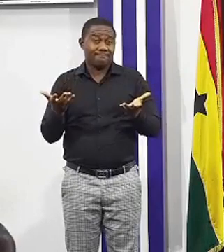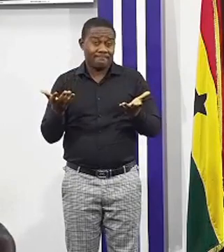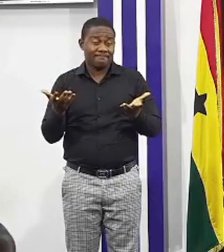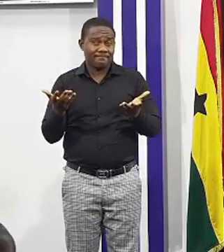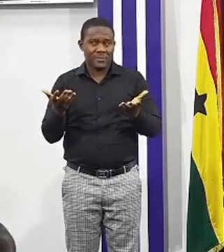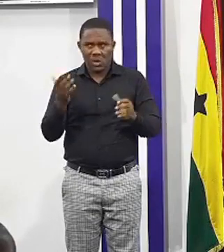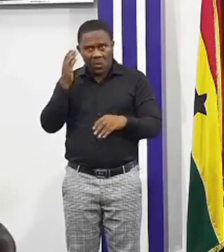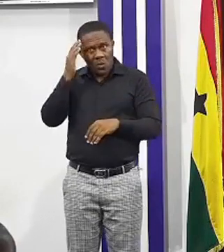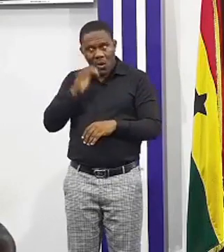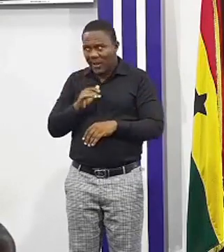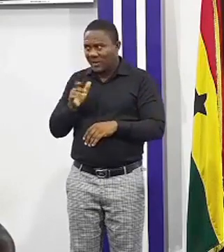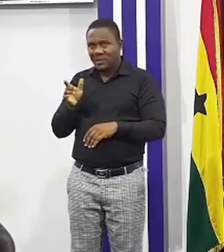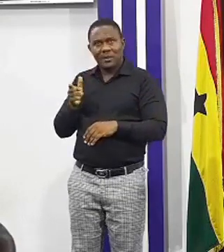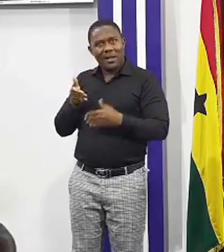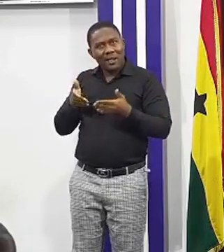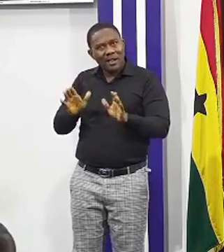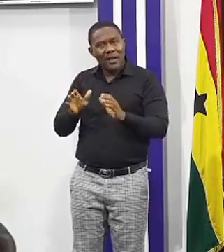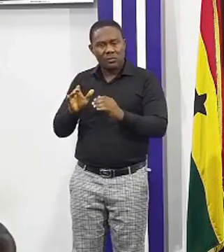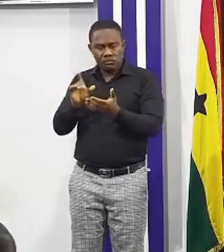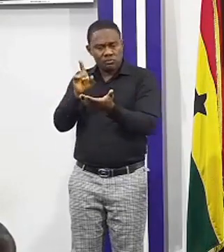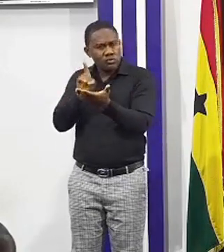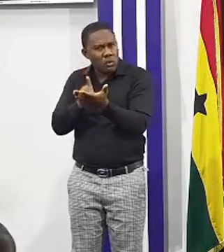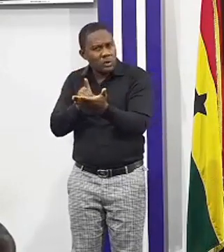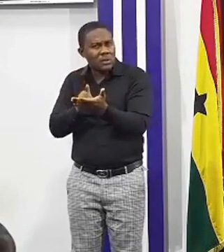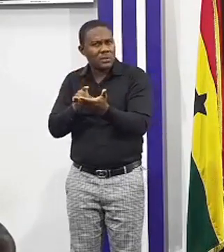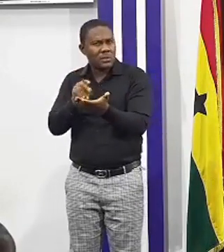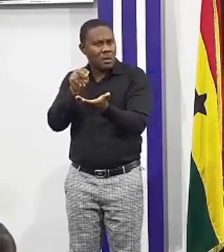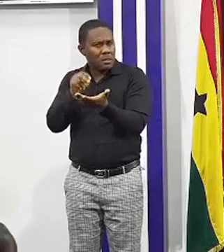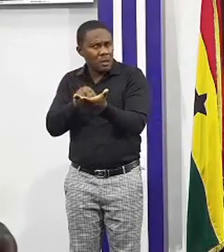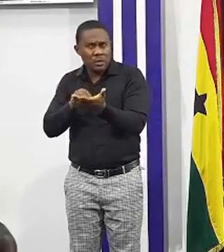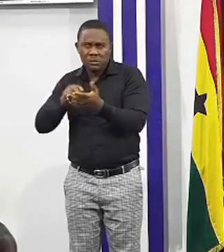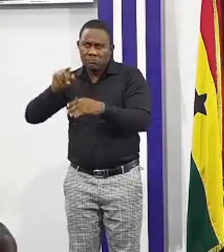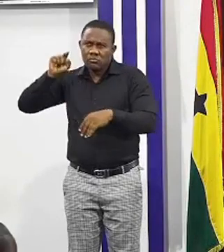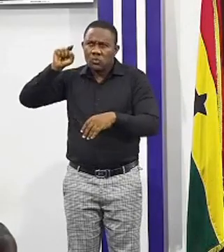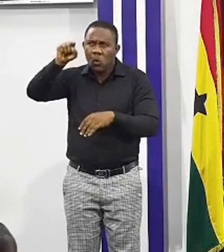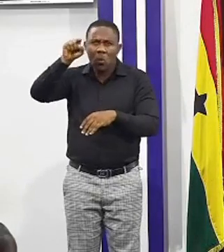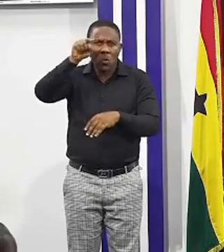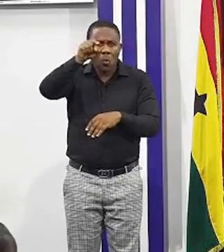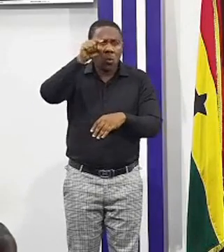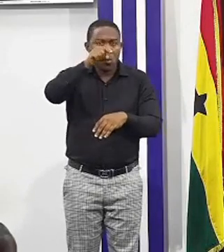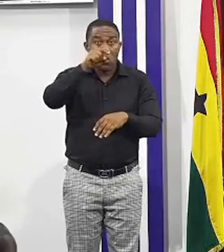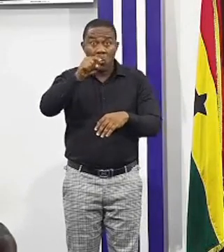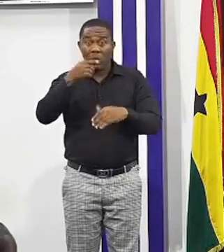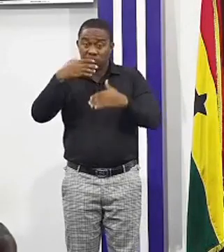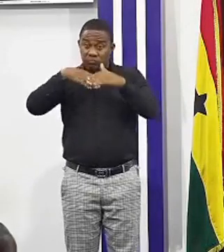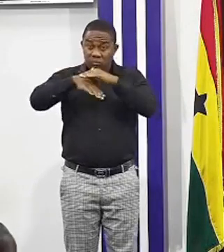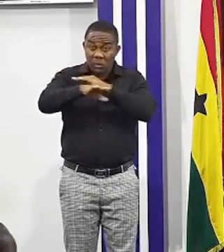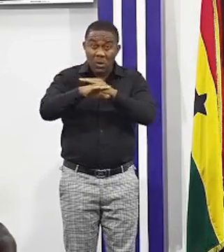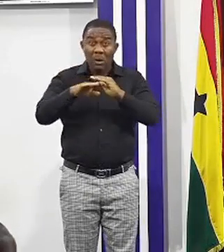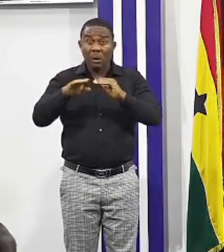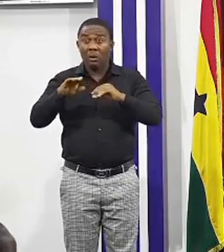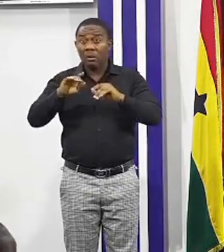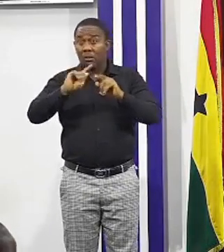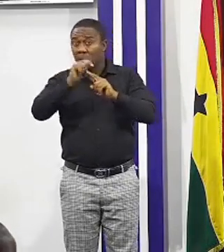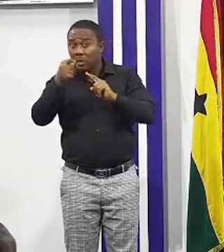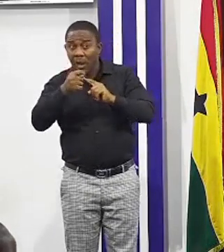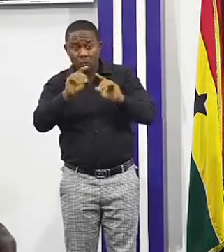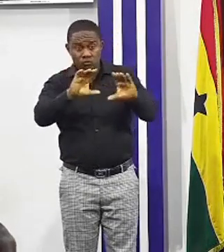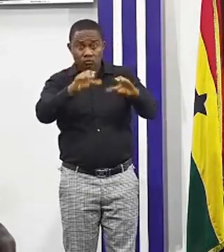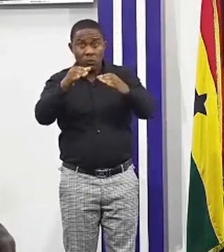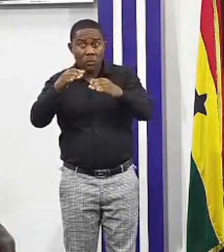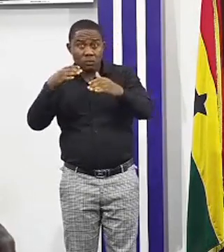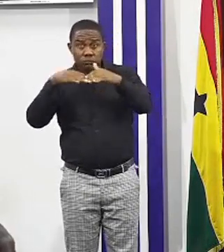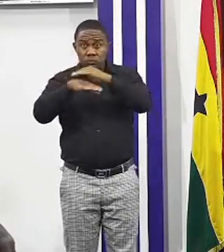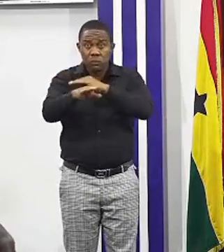lot of these tests and give us data to inform the next line action. The president never said that he was imposing these